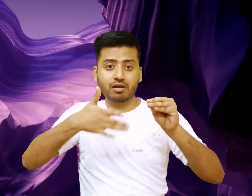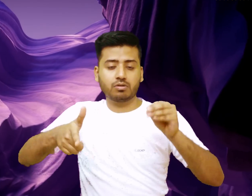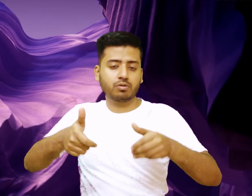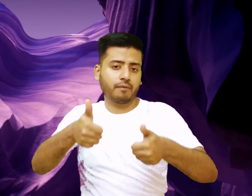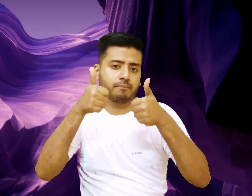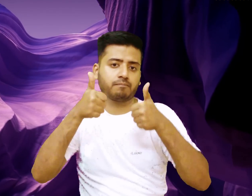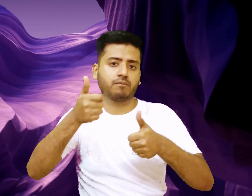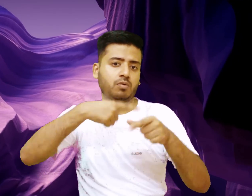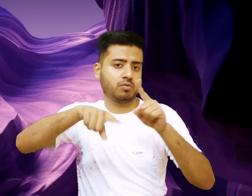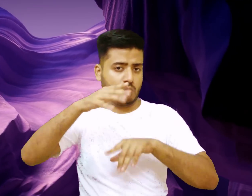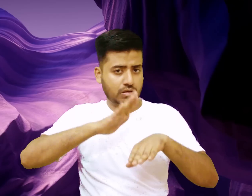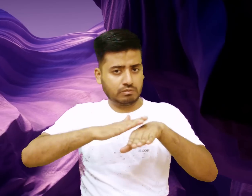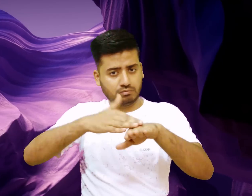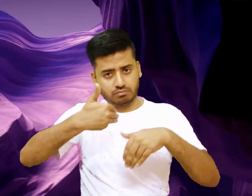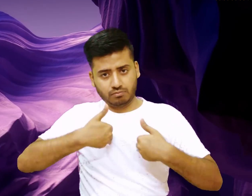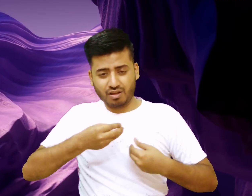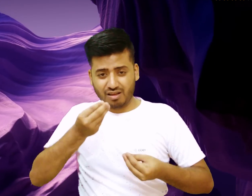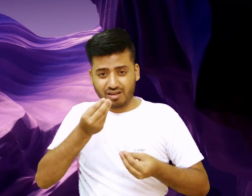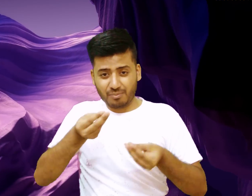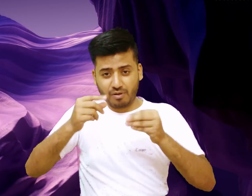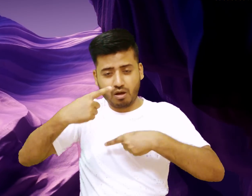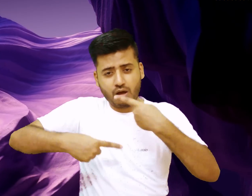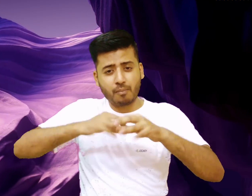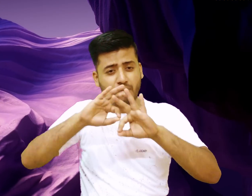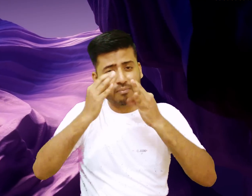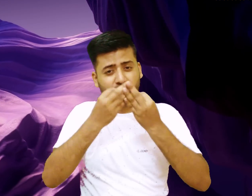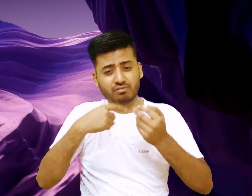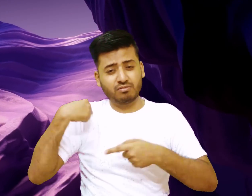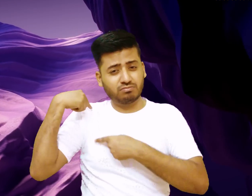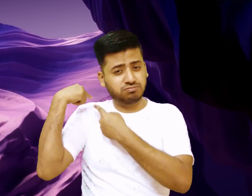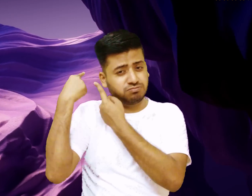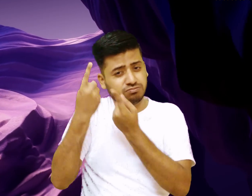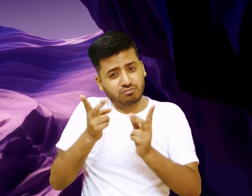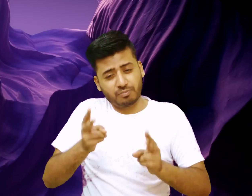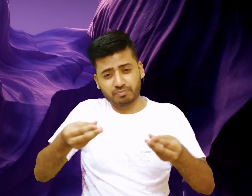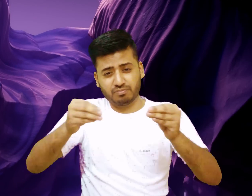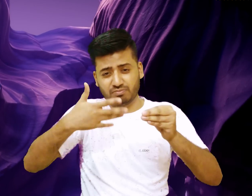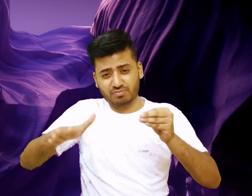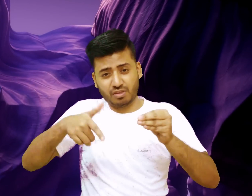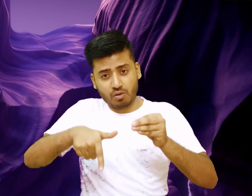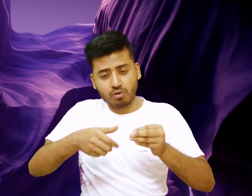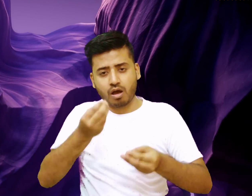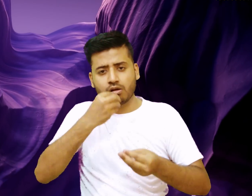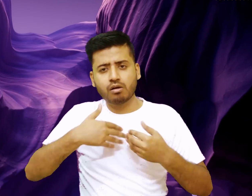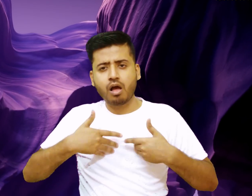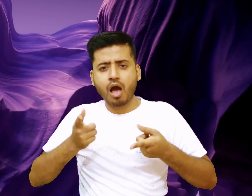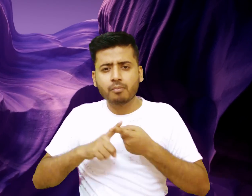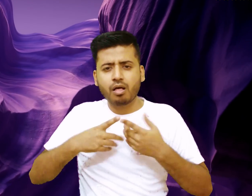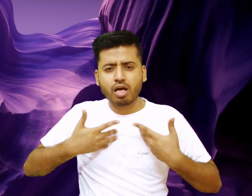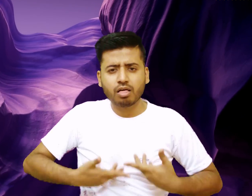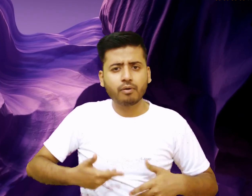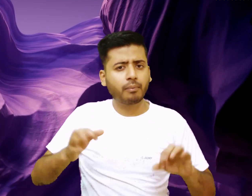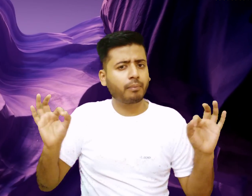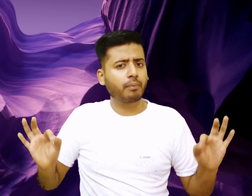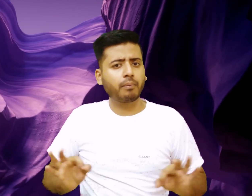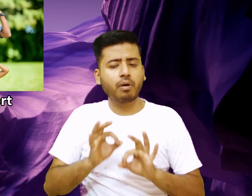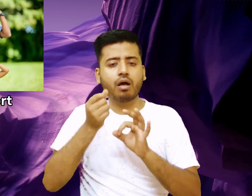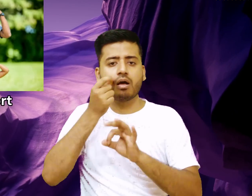levels and can contribute to lower blood pressure. Other whole grains. Beyond brown rice, other whole grains like oats, whole